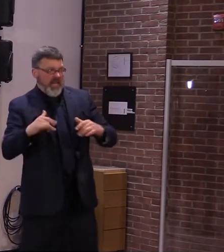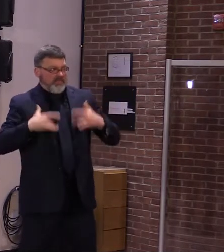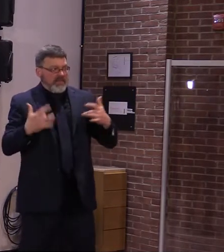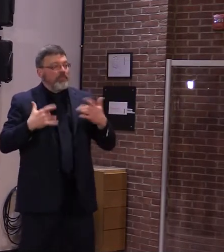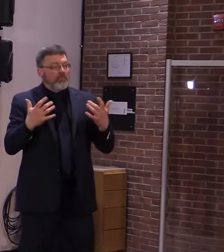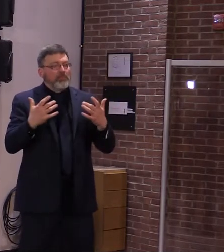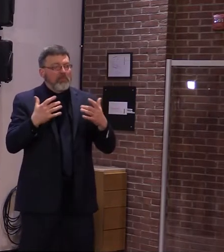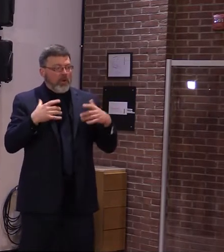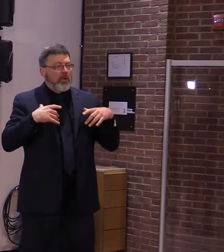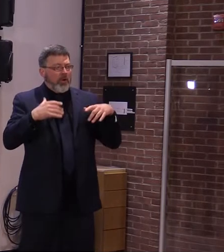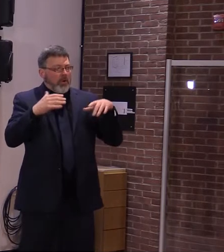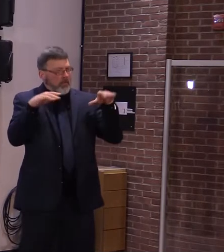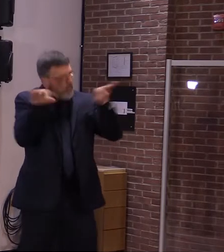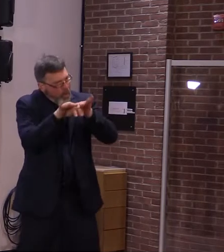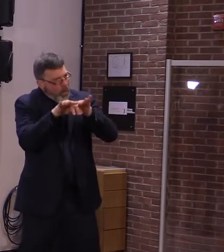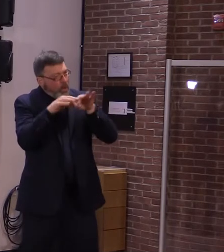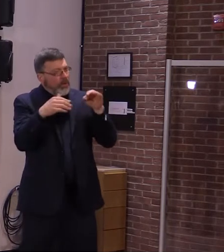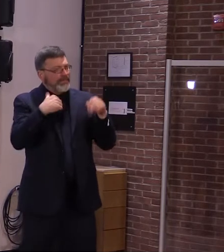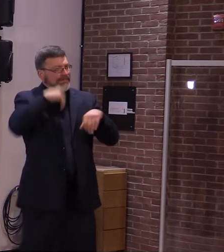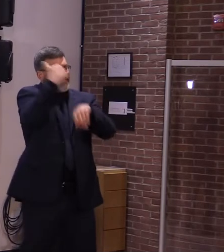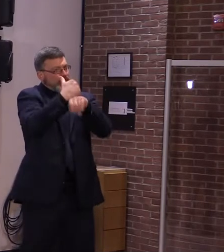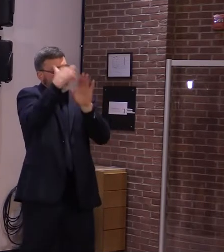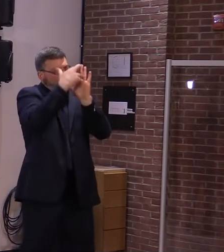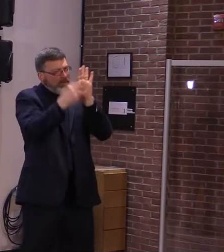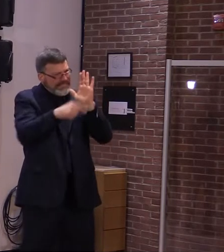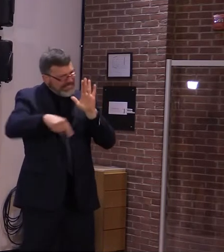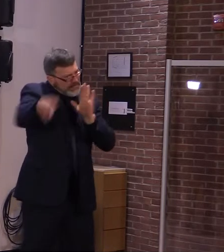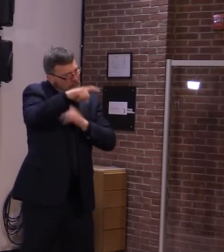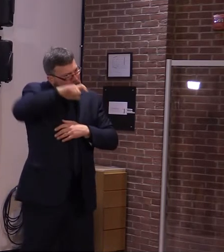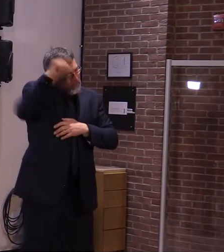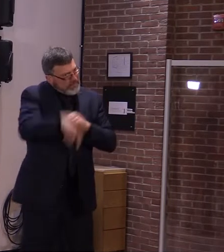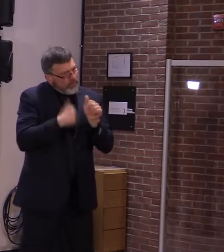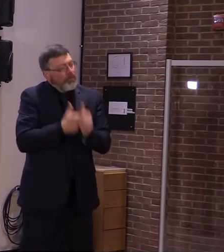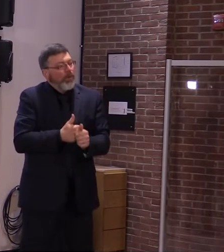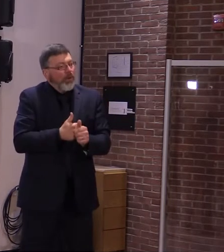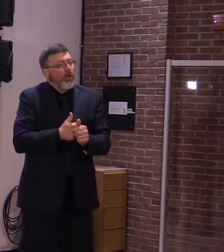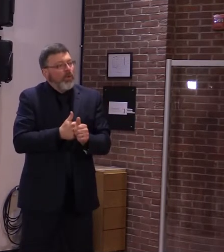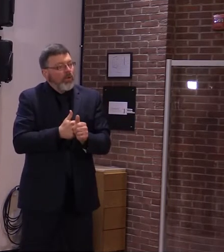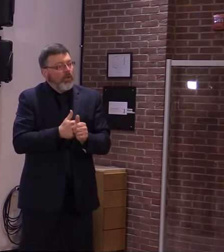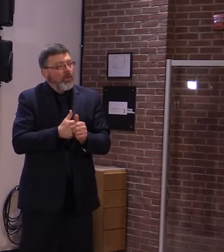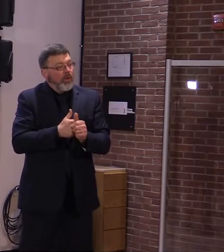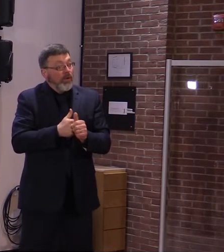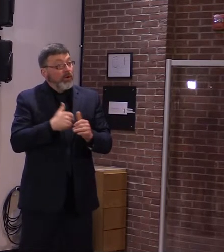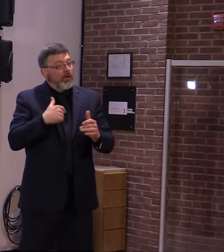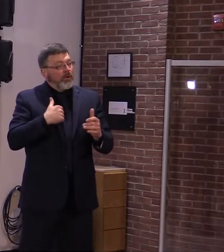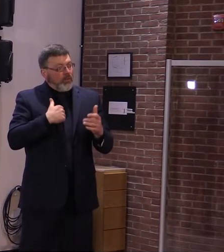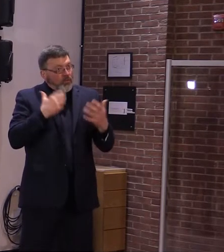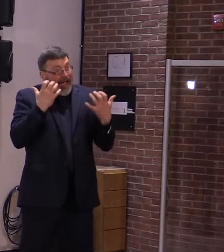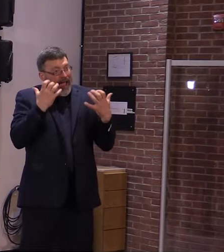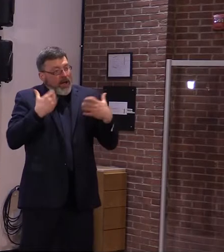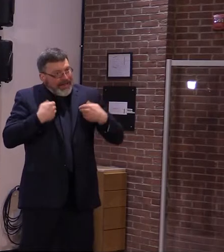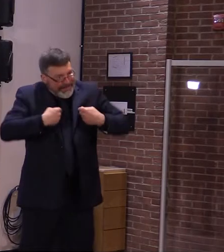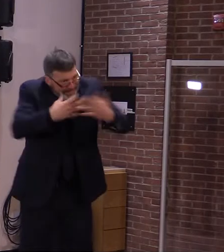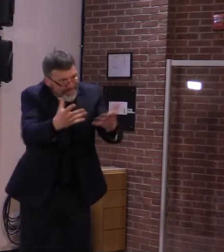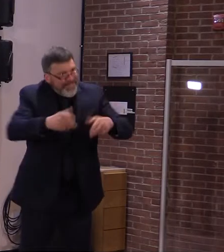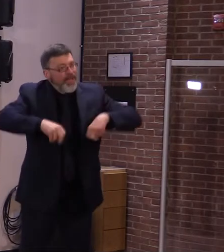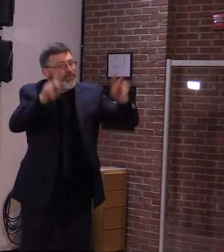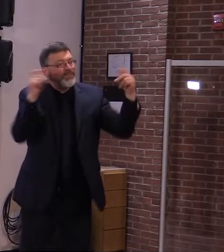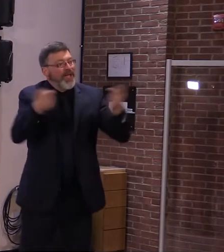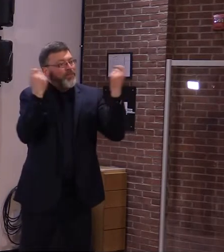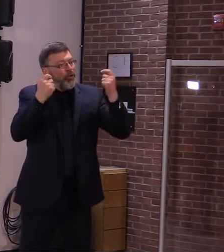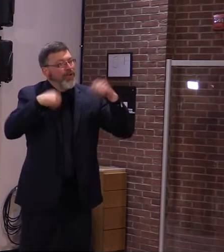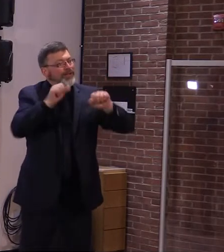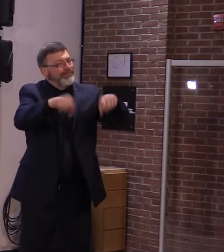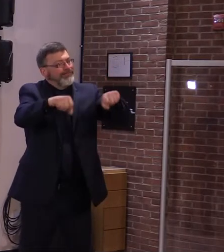and the Vermont Forward Plan. These celebrations are not only being permitted this year, but also being strongly encouraged. This has